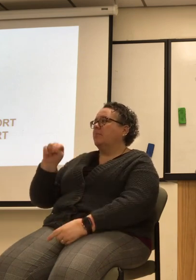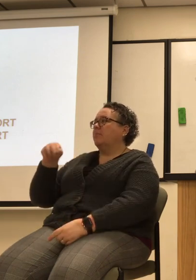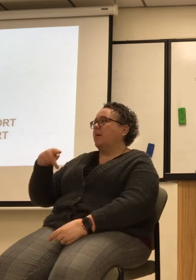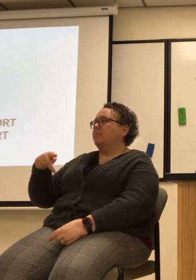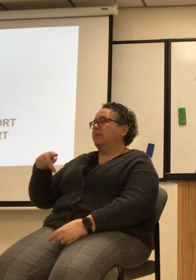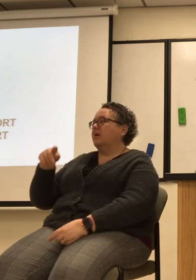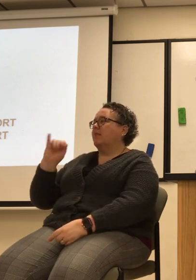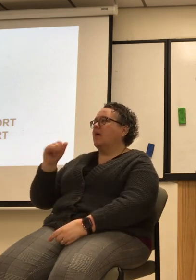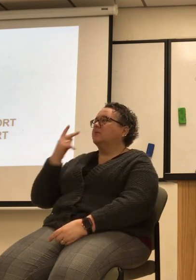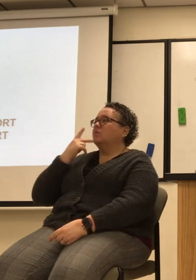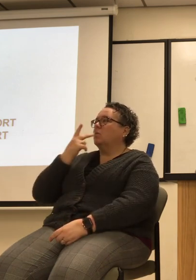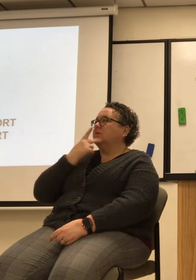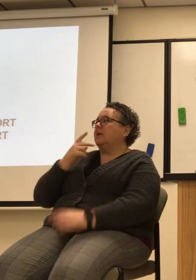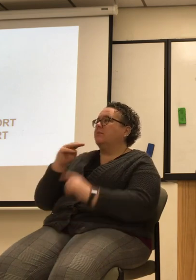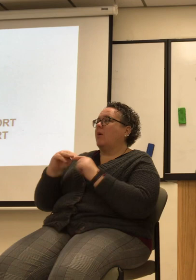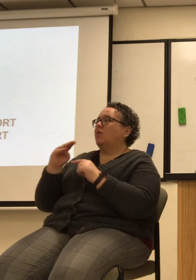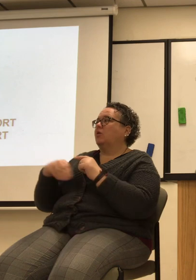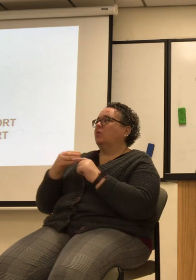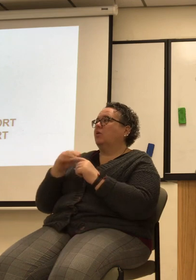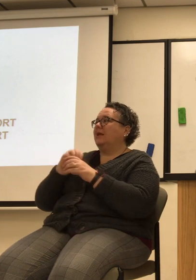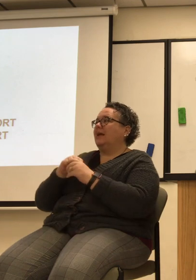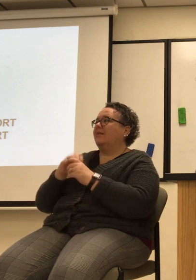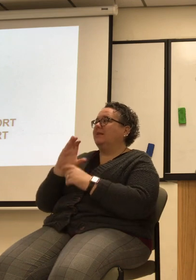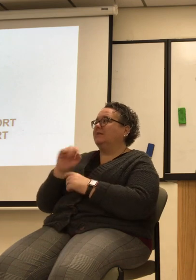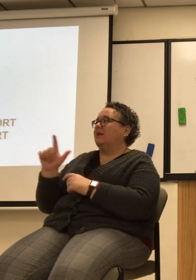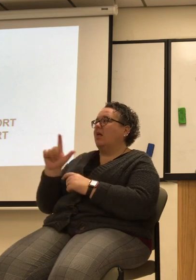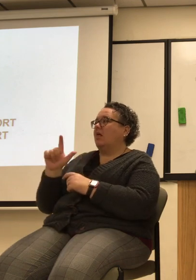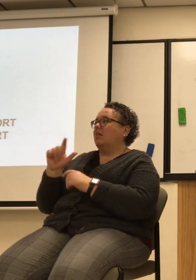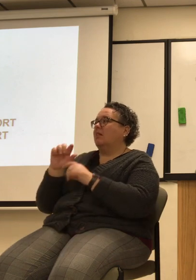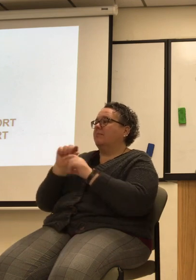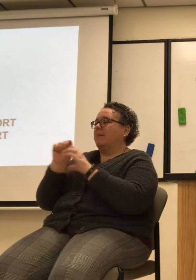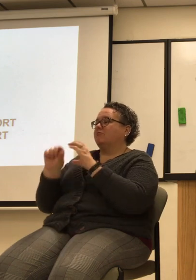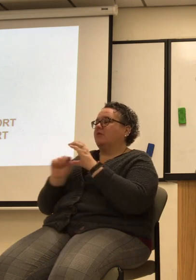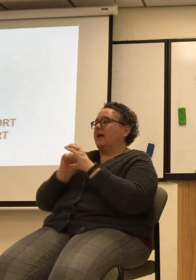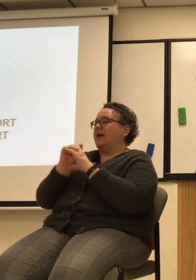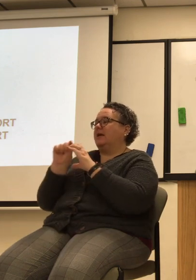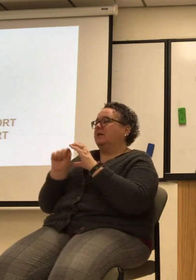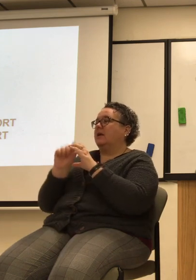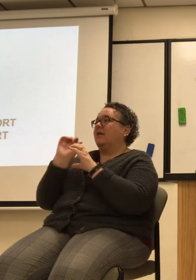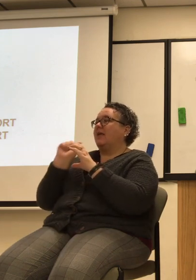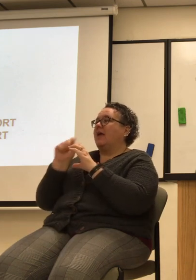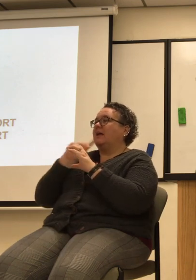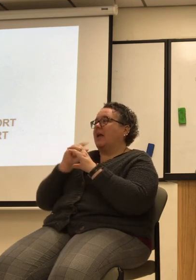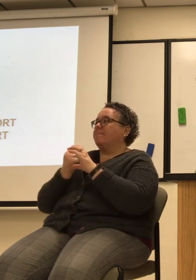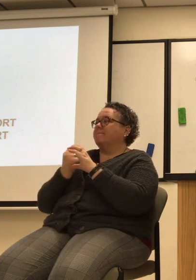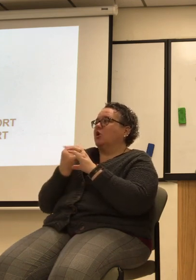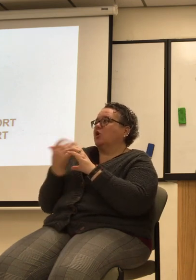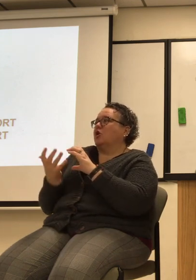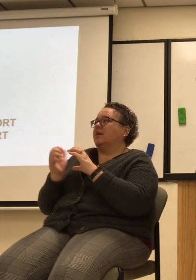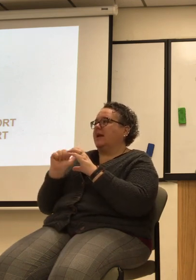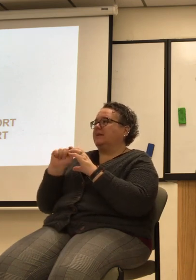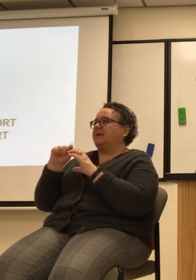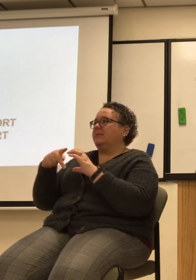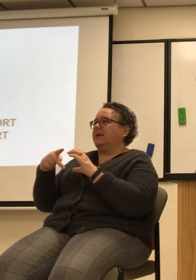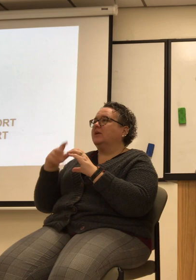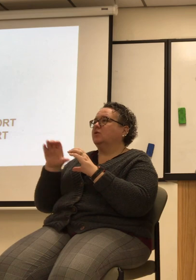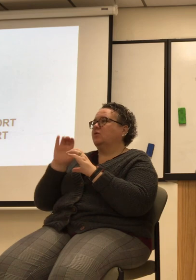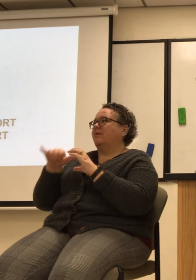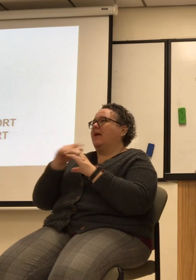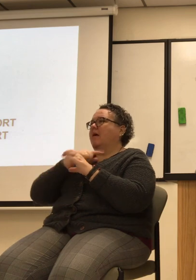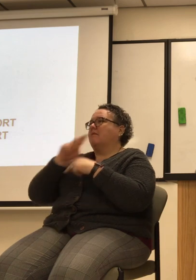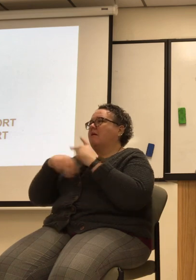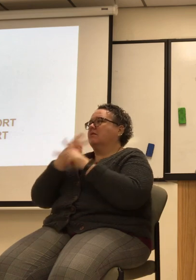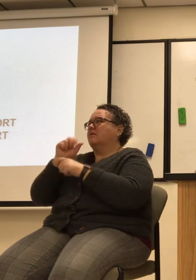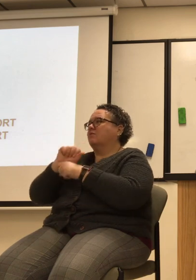molecule in the cell membrane that can burn the ATP to do this kind of